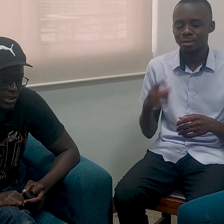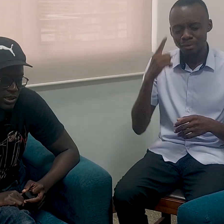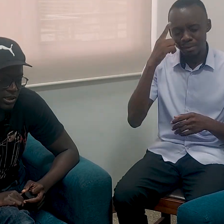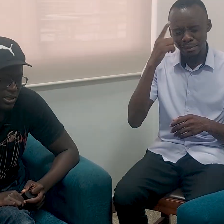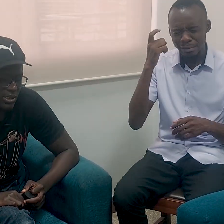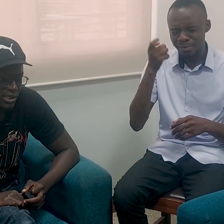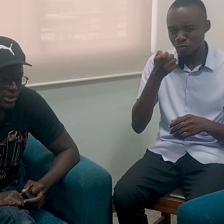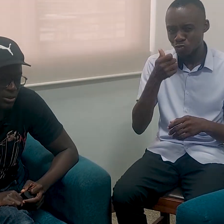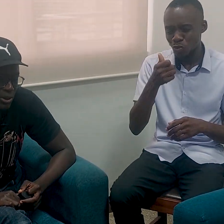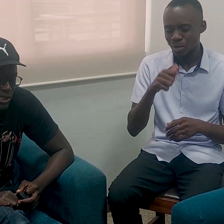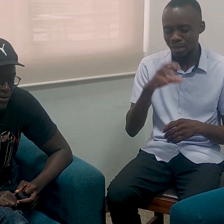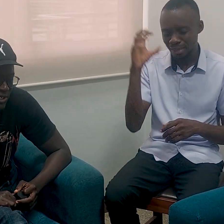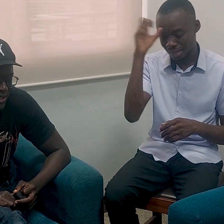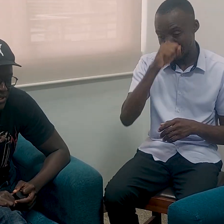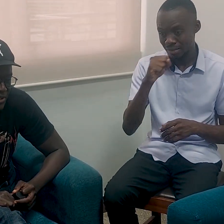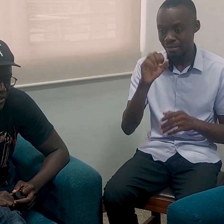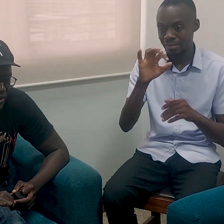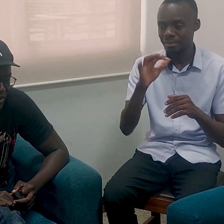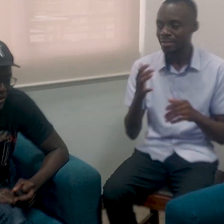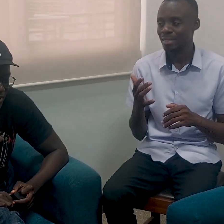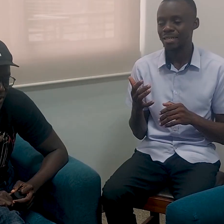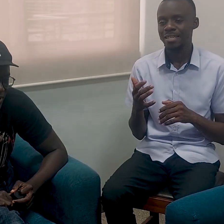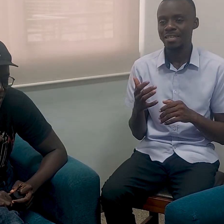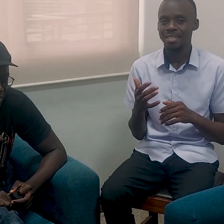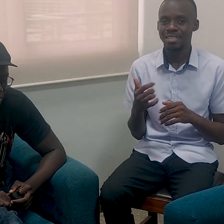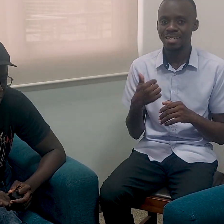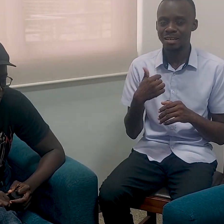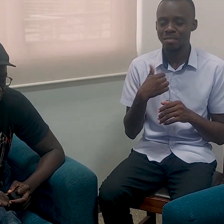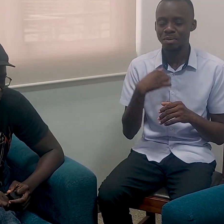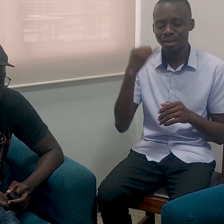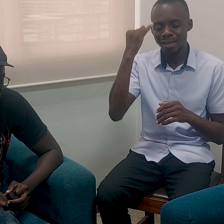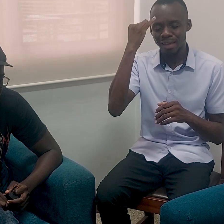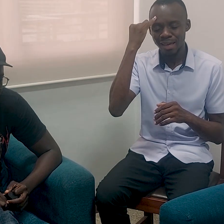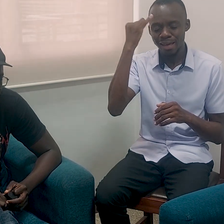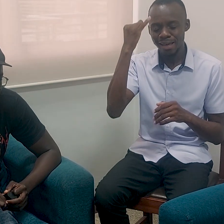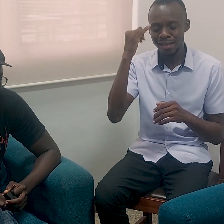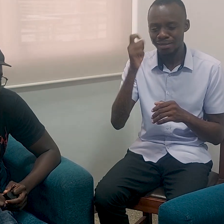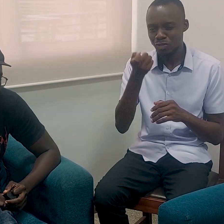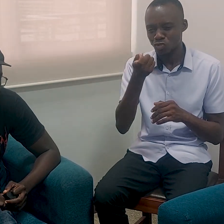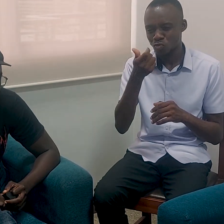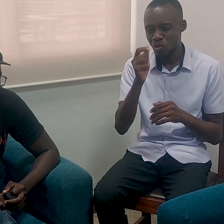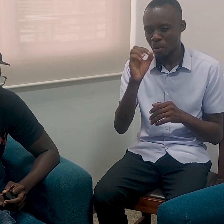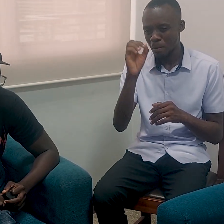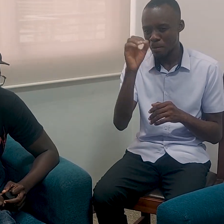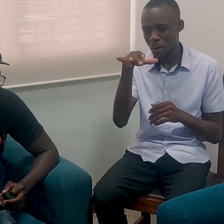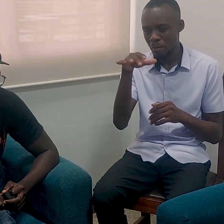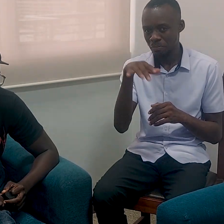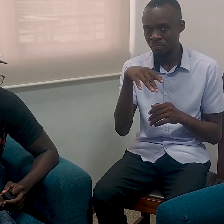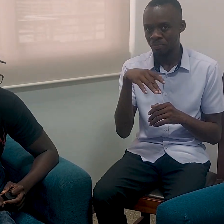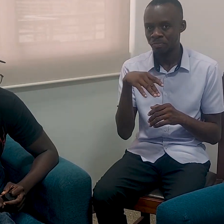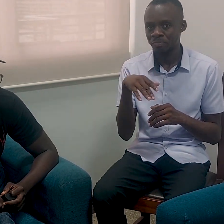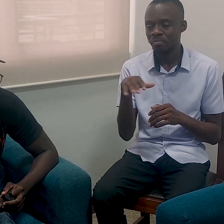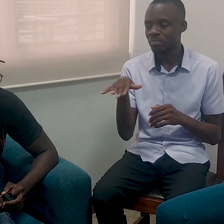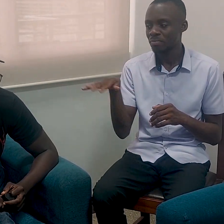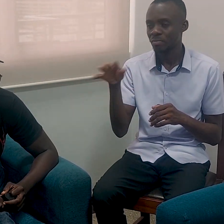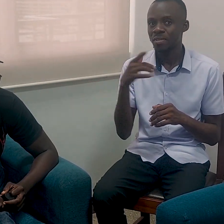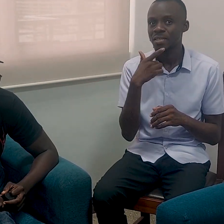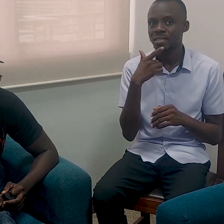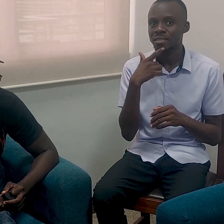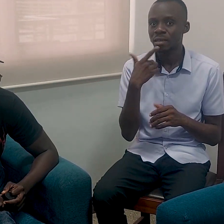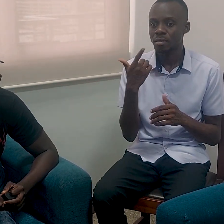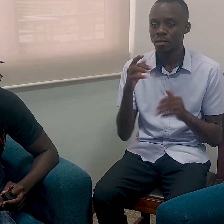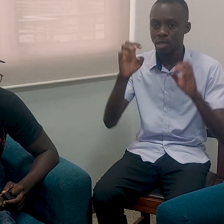again. Yes, I'm going to give a cliche. The cliche is what you usually hear is education is not a